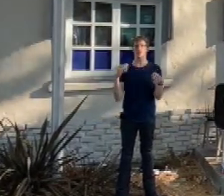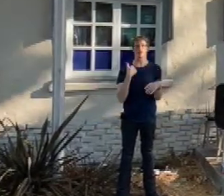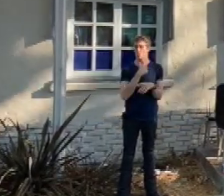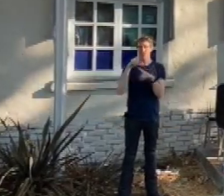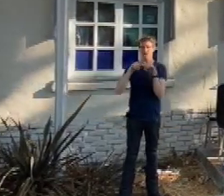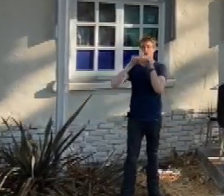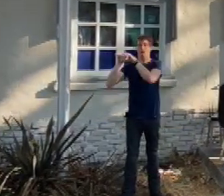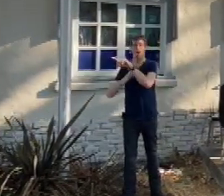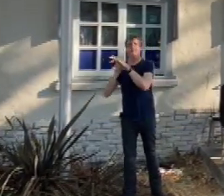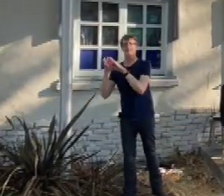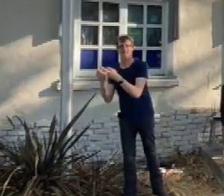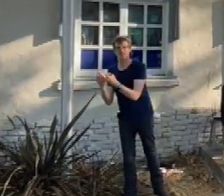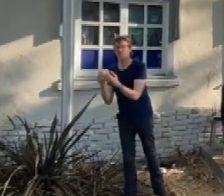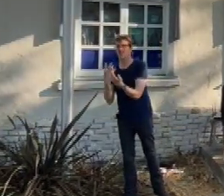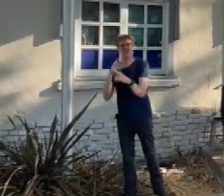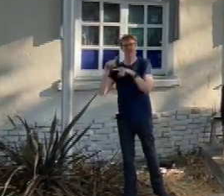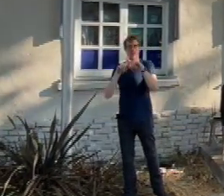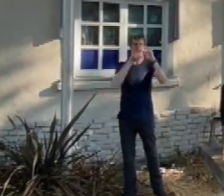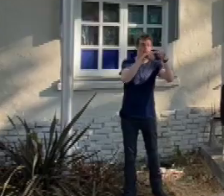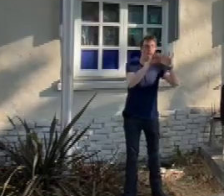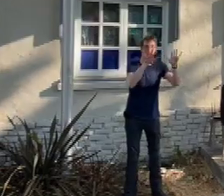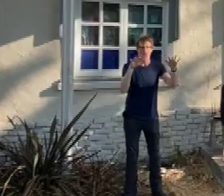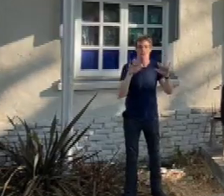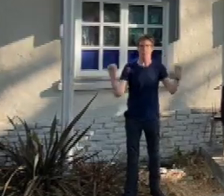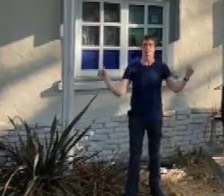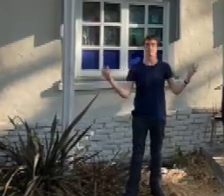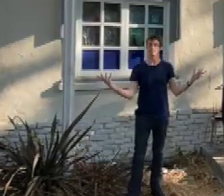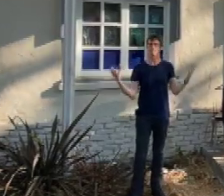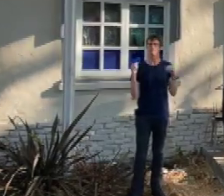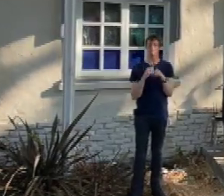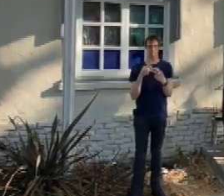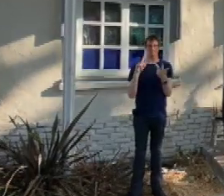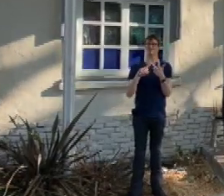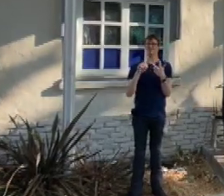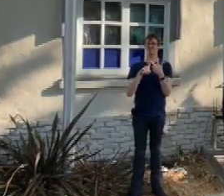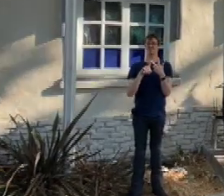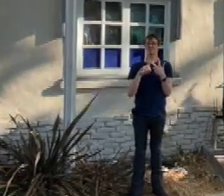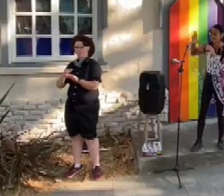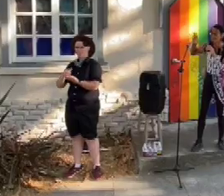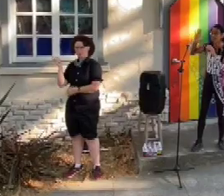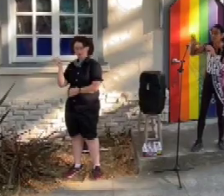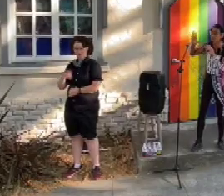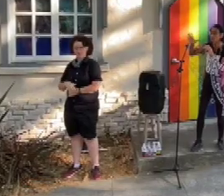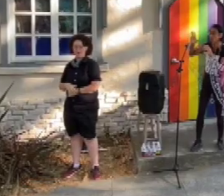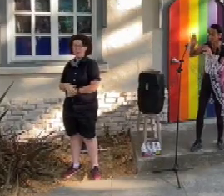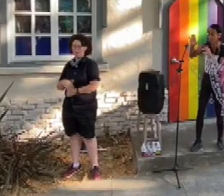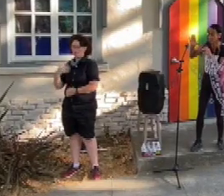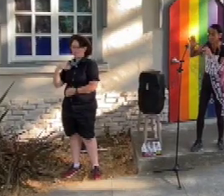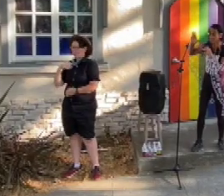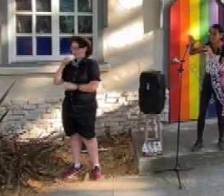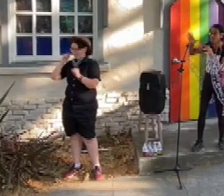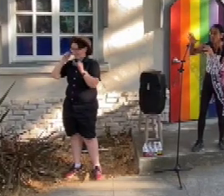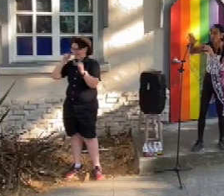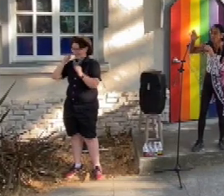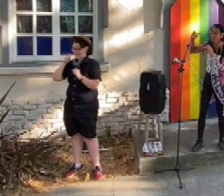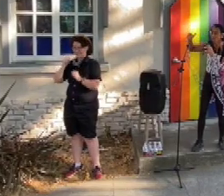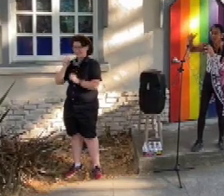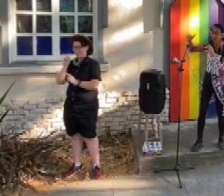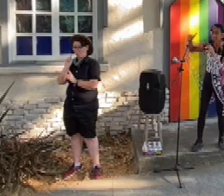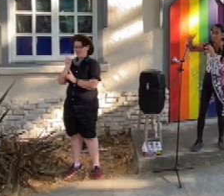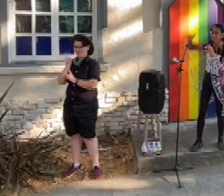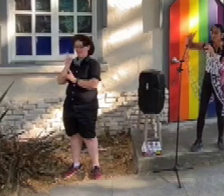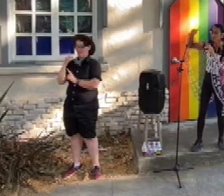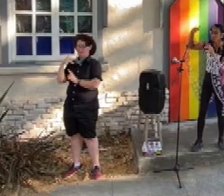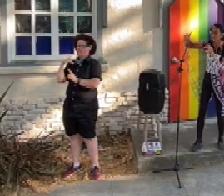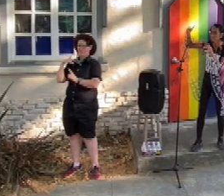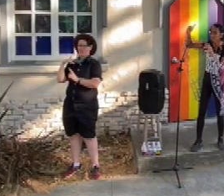stability. Ethnic studies and fully funded schools are a trans rights issue. This is an epic moment that we